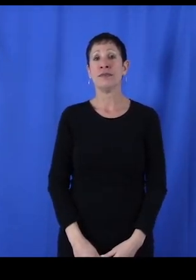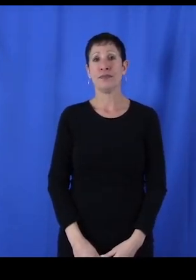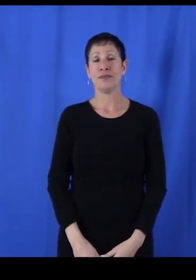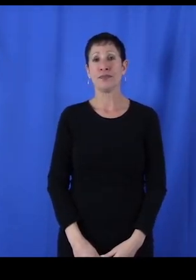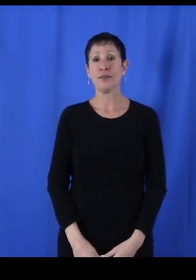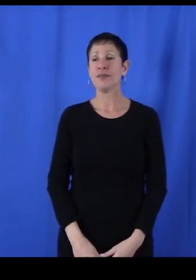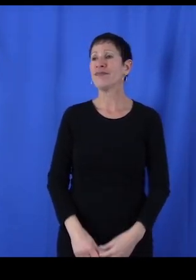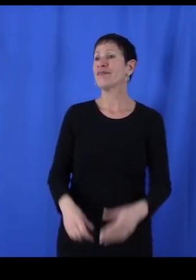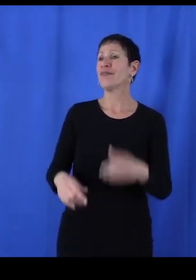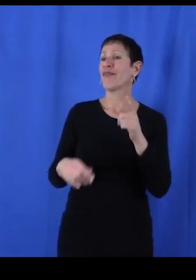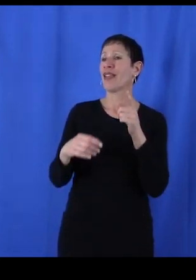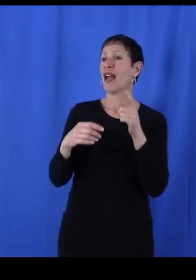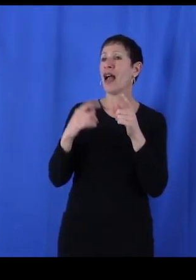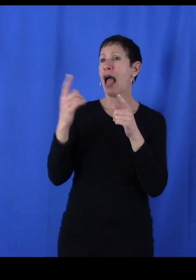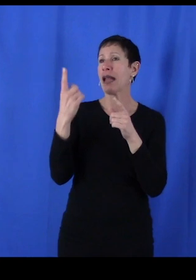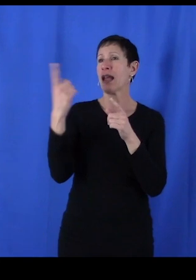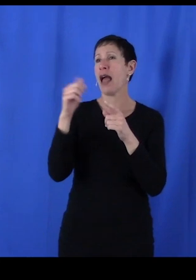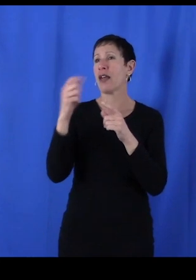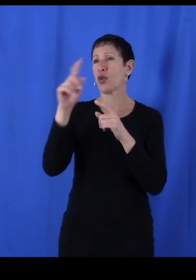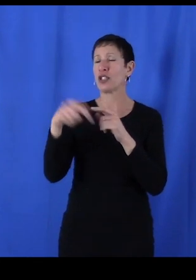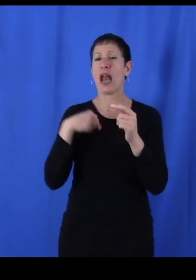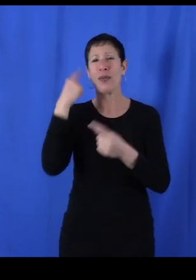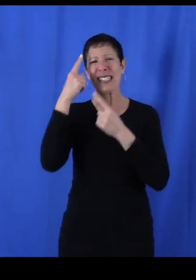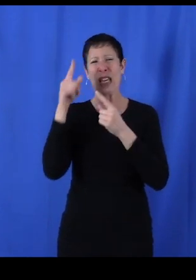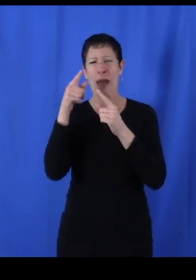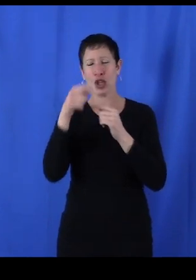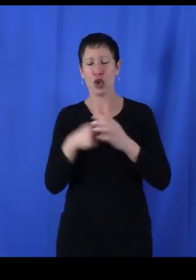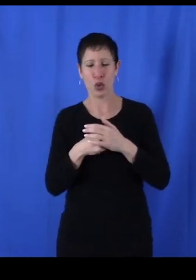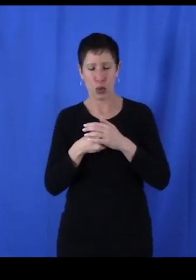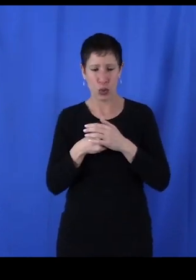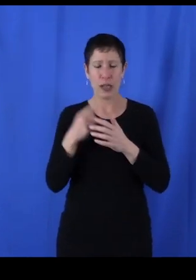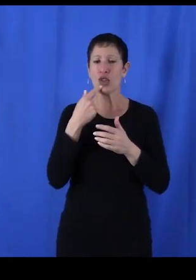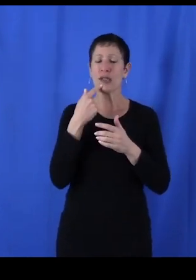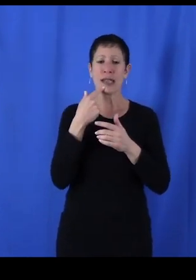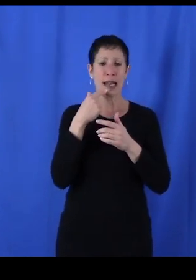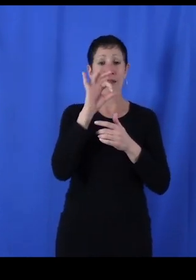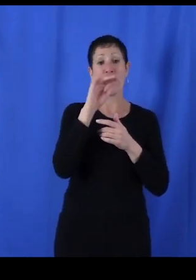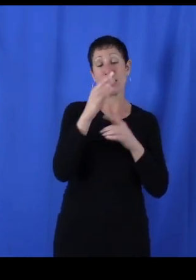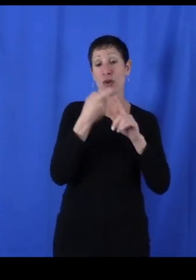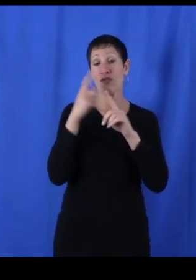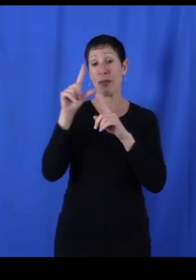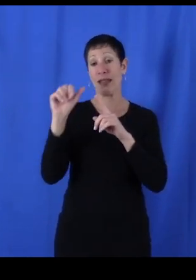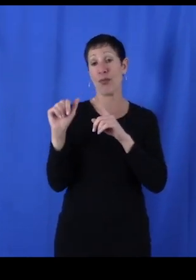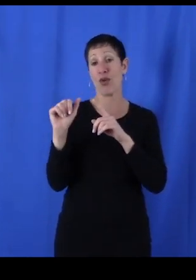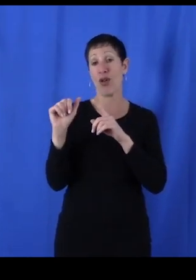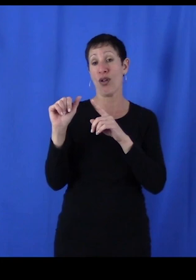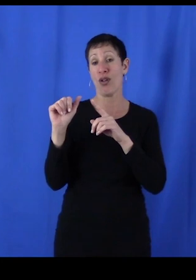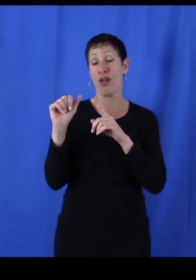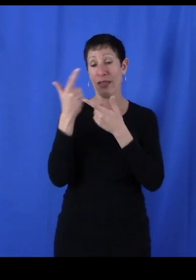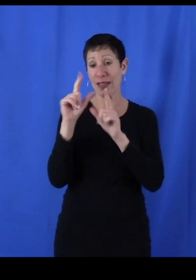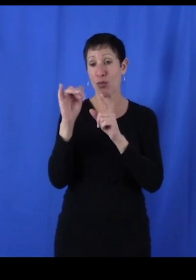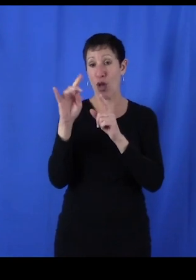Wendy, I was thinking about your kind of side comment that Facebook comes out of the liberal arts context. And I was thinking about